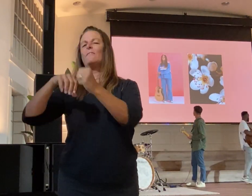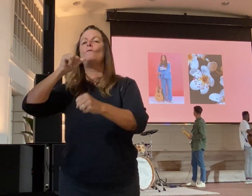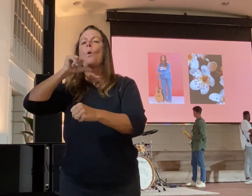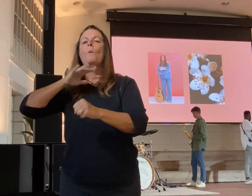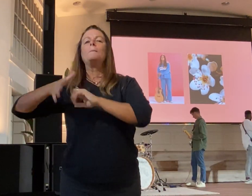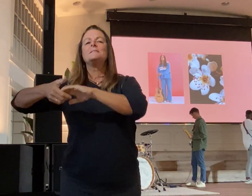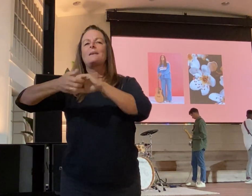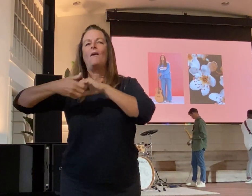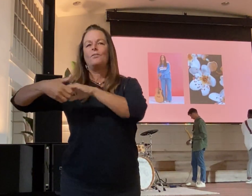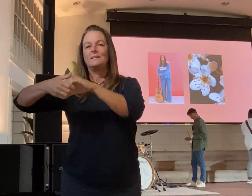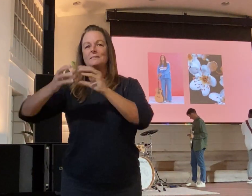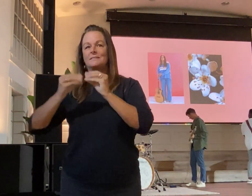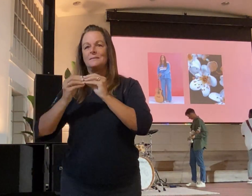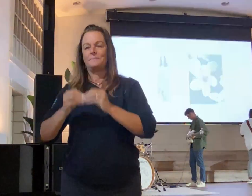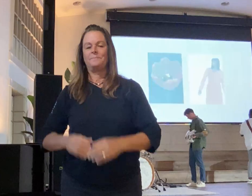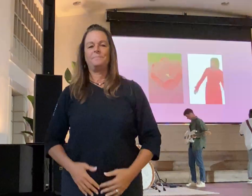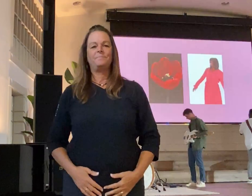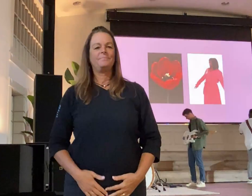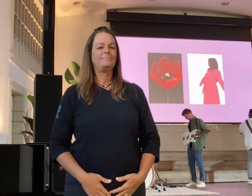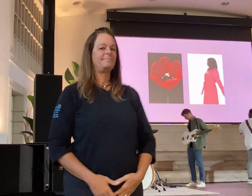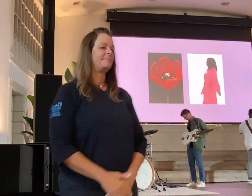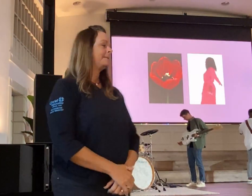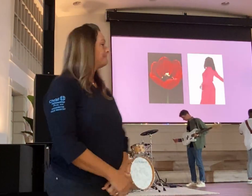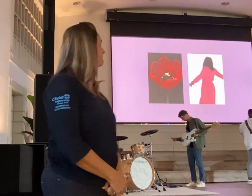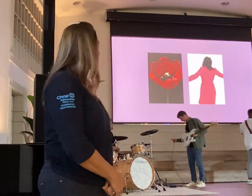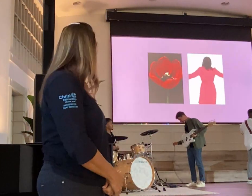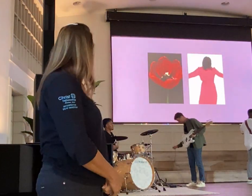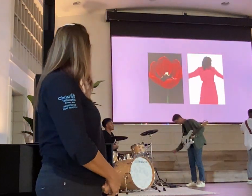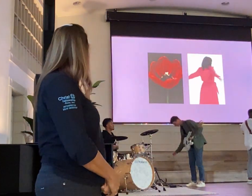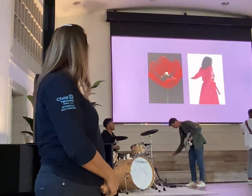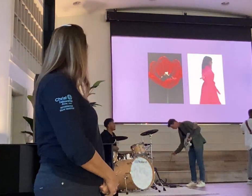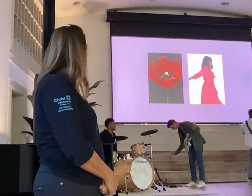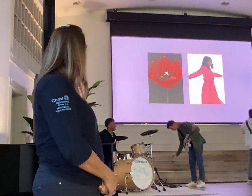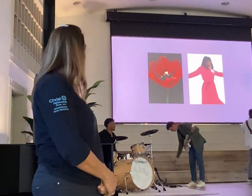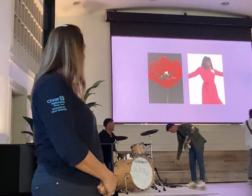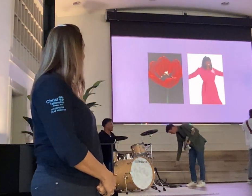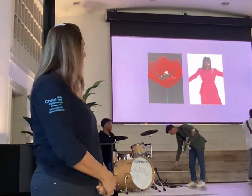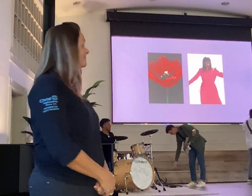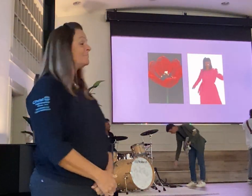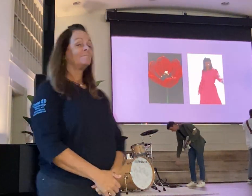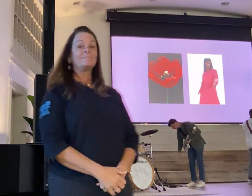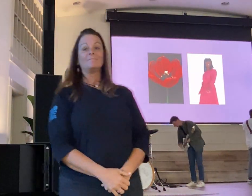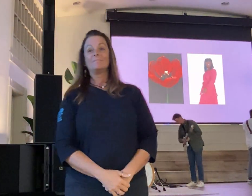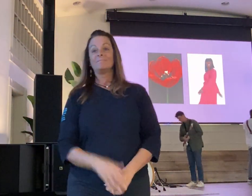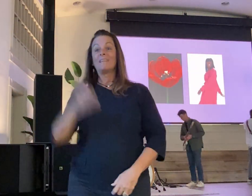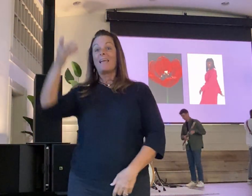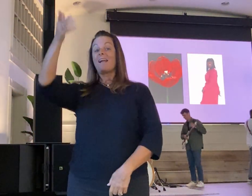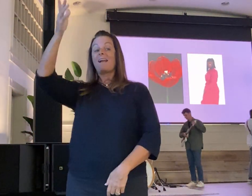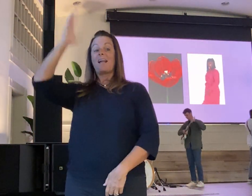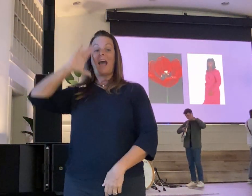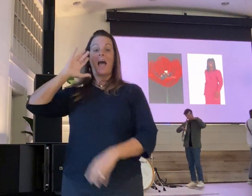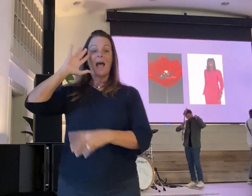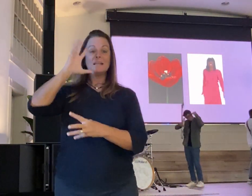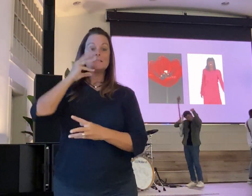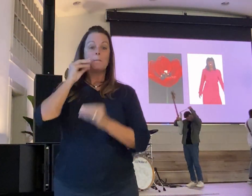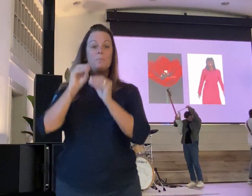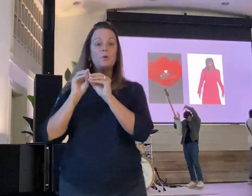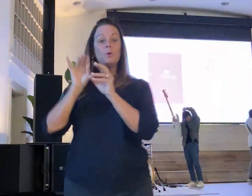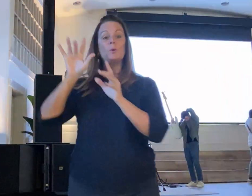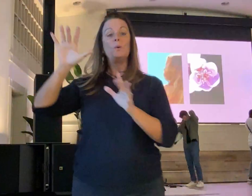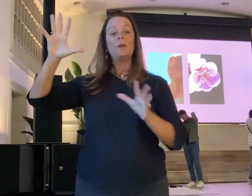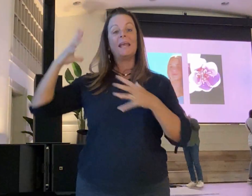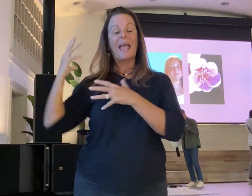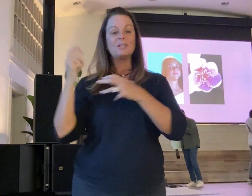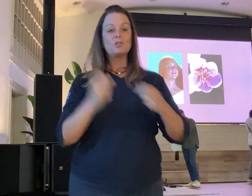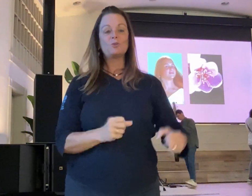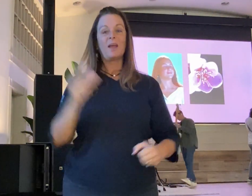Just as nature reflects the heart of its creator, we are reflections of the beauty, the strength, and the attention